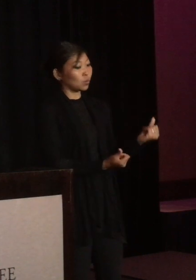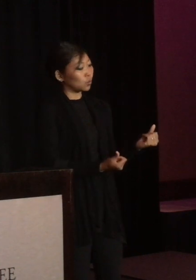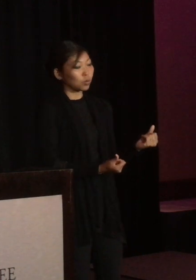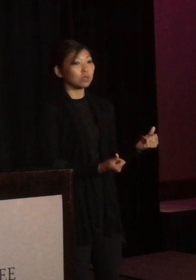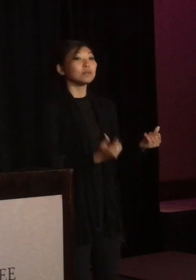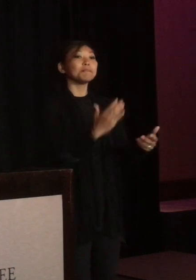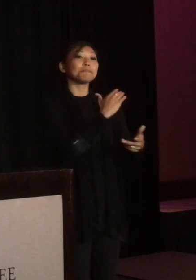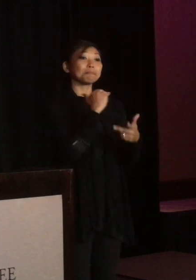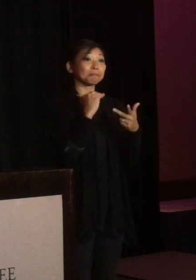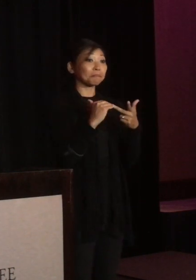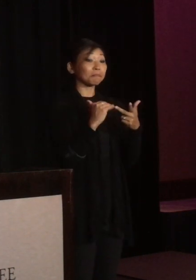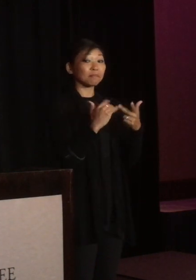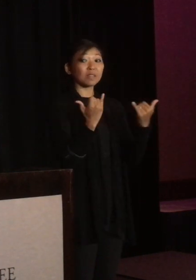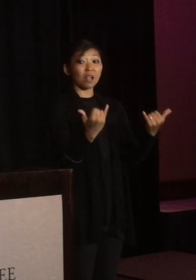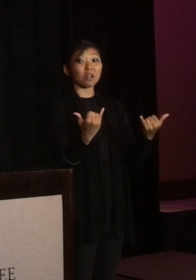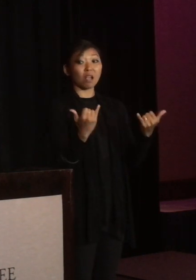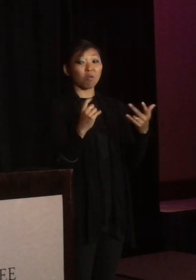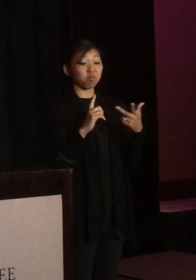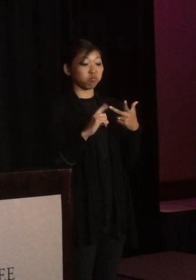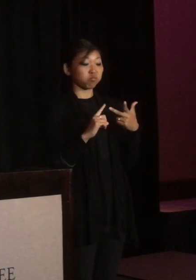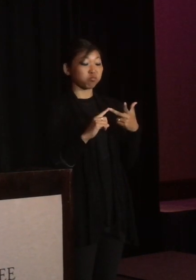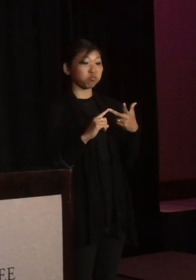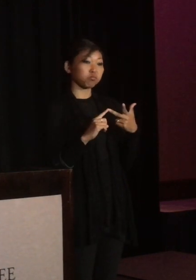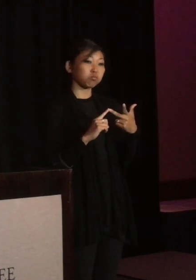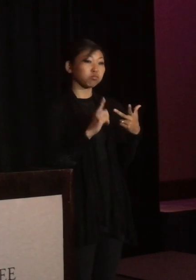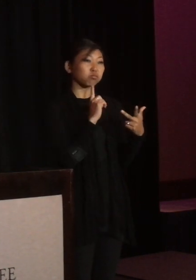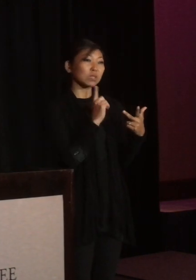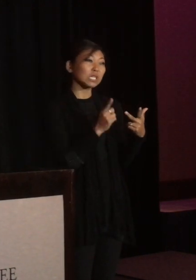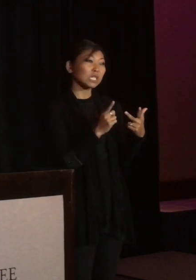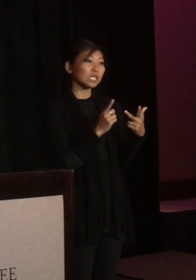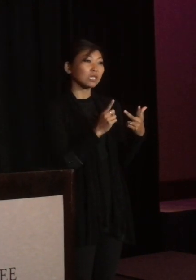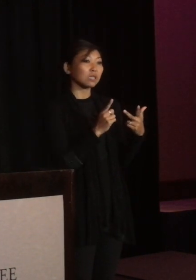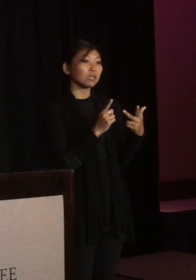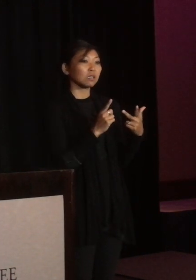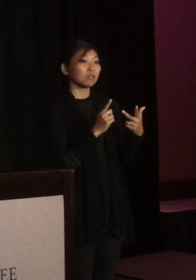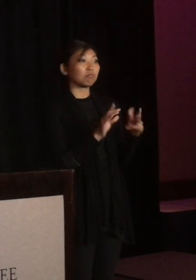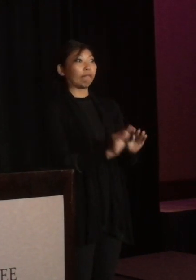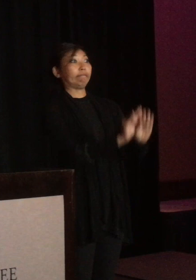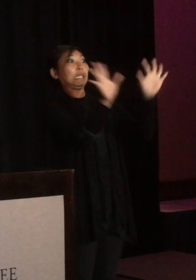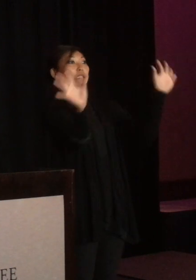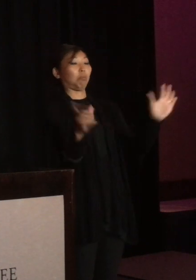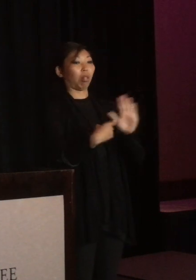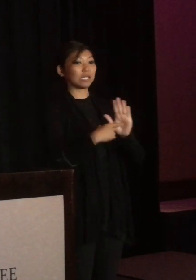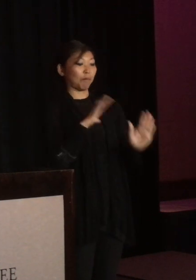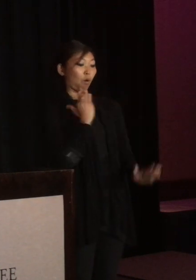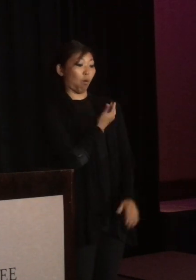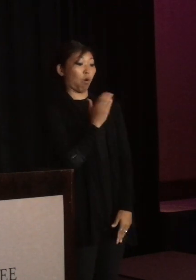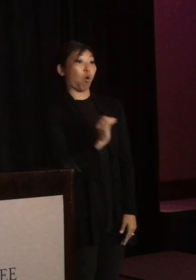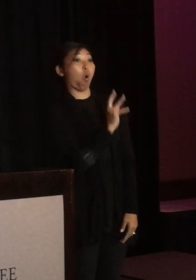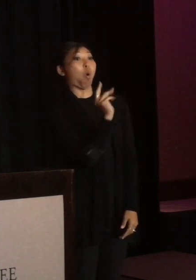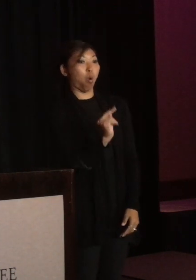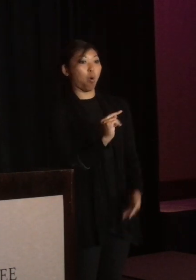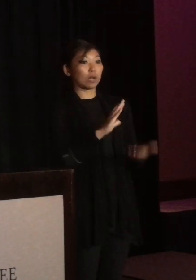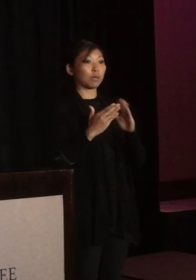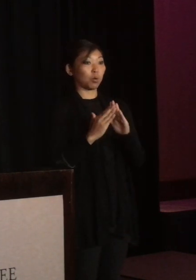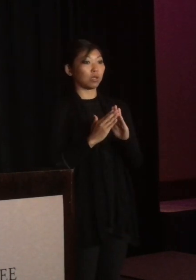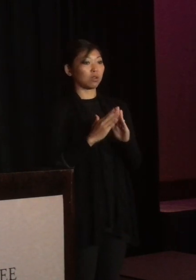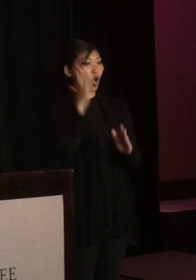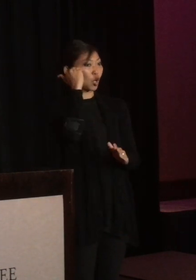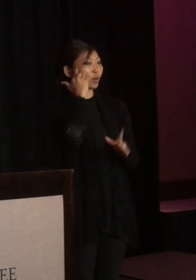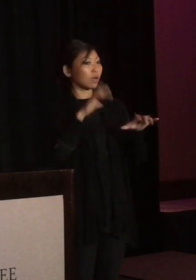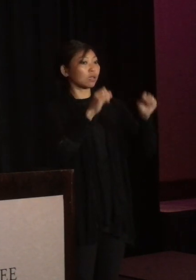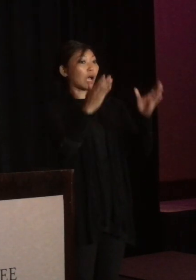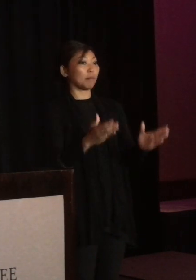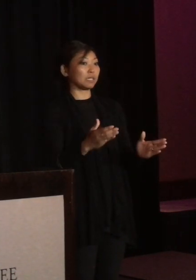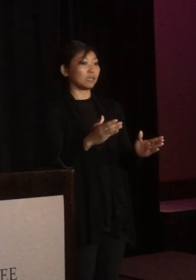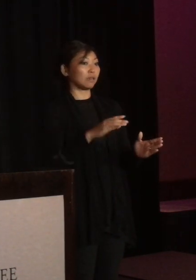And then I'm giving you guys one pretty visible example in our own community, a Korean